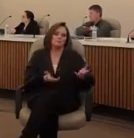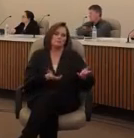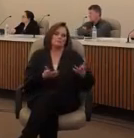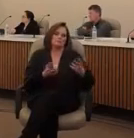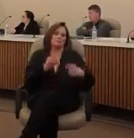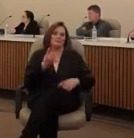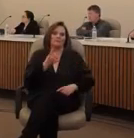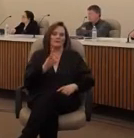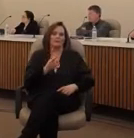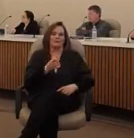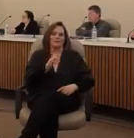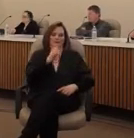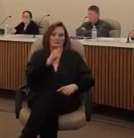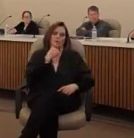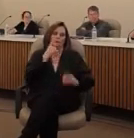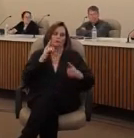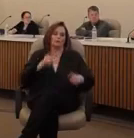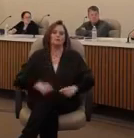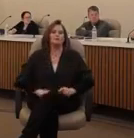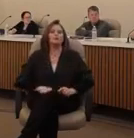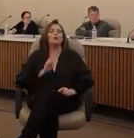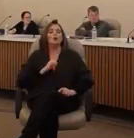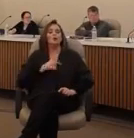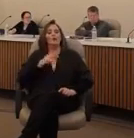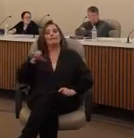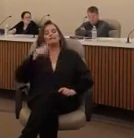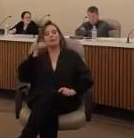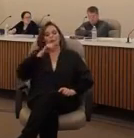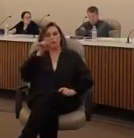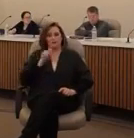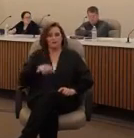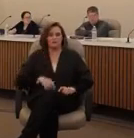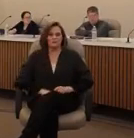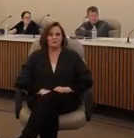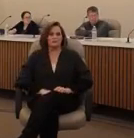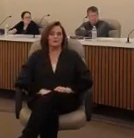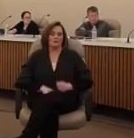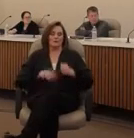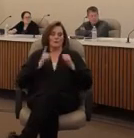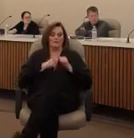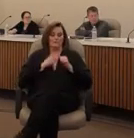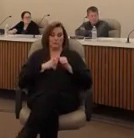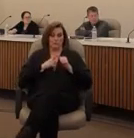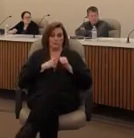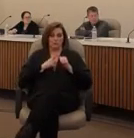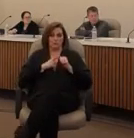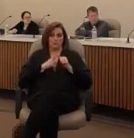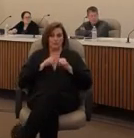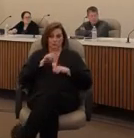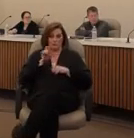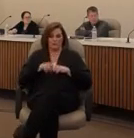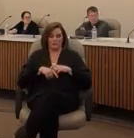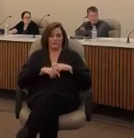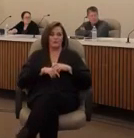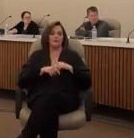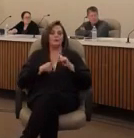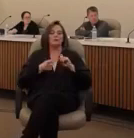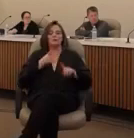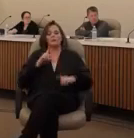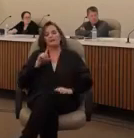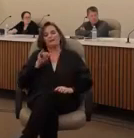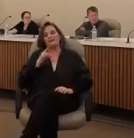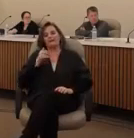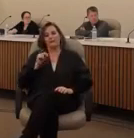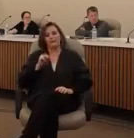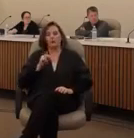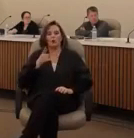much worse. Okay. We have another question from, First question is also from Lillian. Will